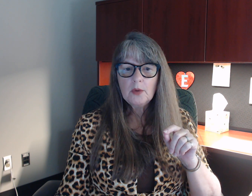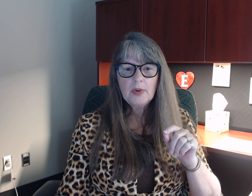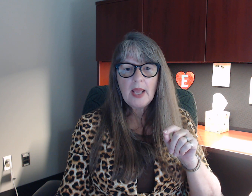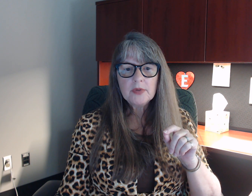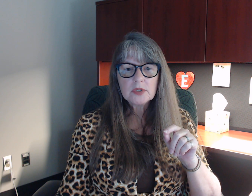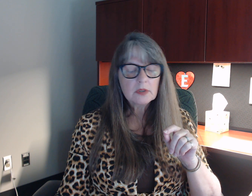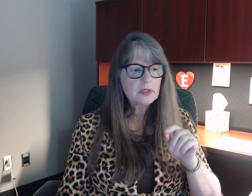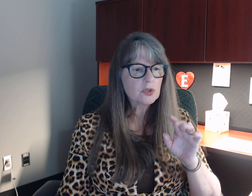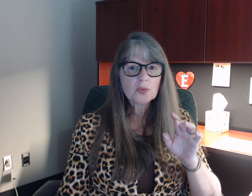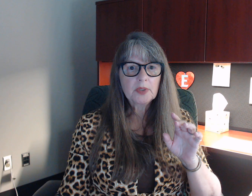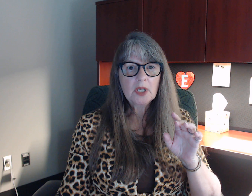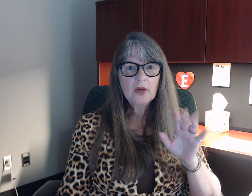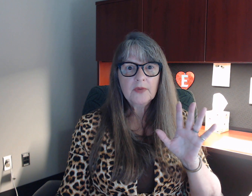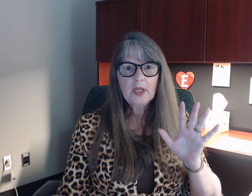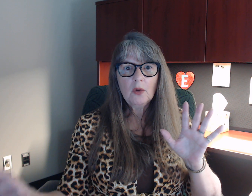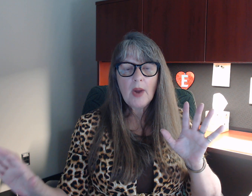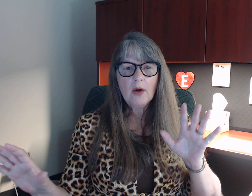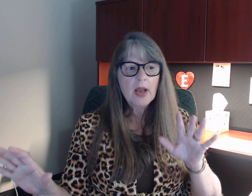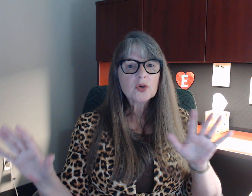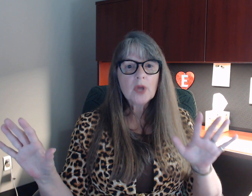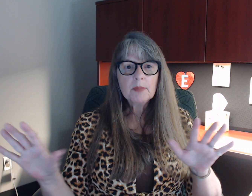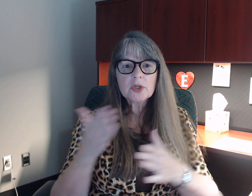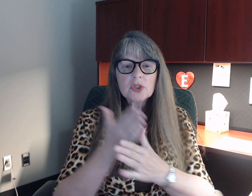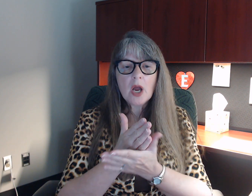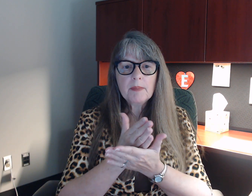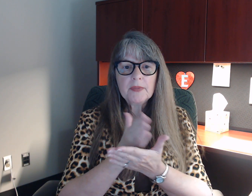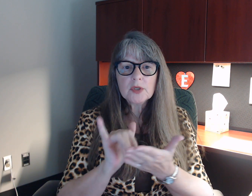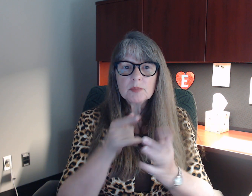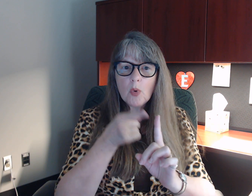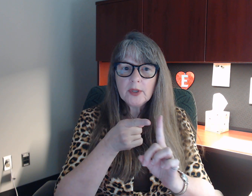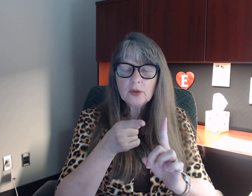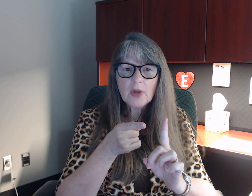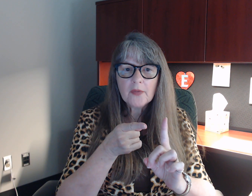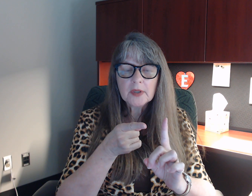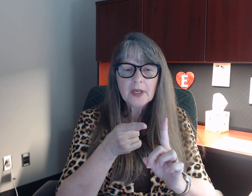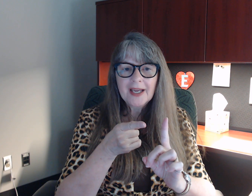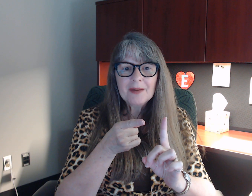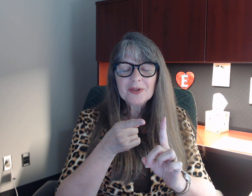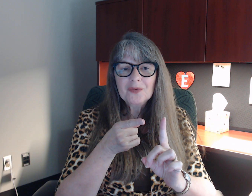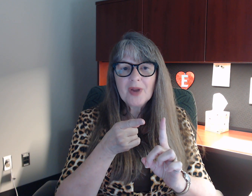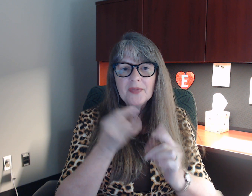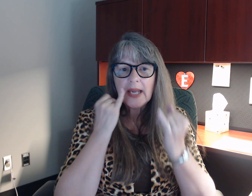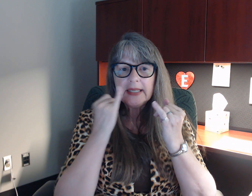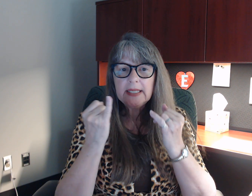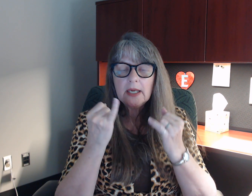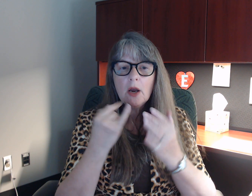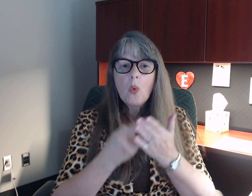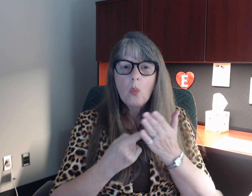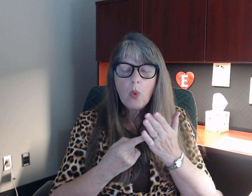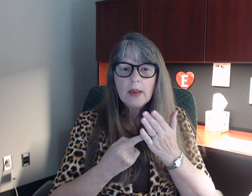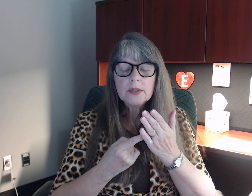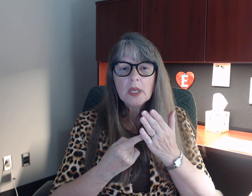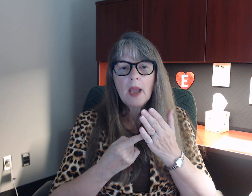want to have this. This is a really long video. Wow. So I'm going to stop at this point. You've got the idea what